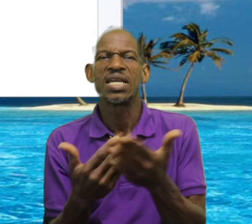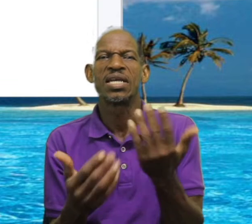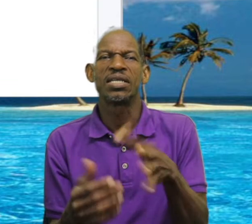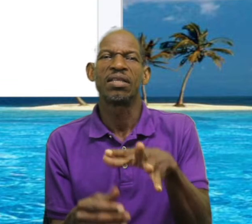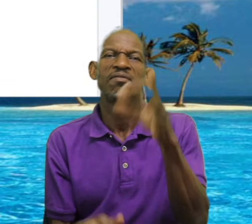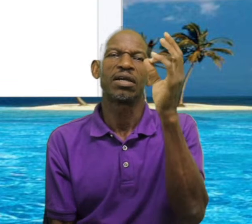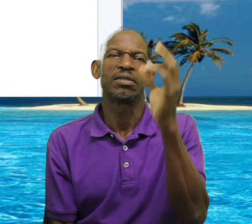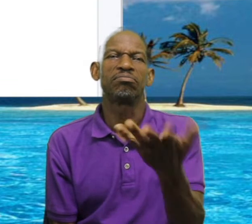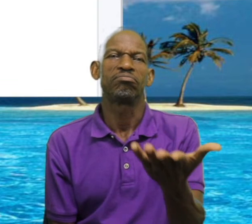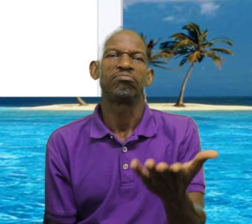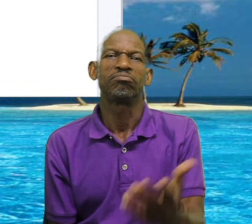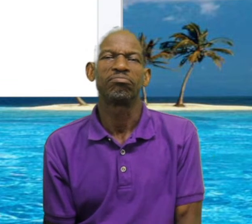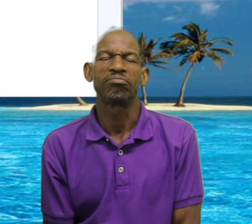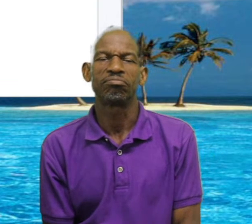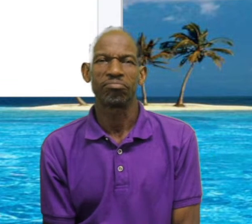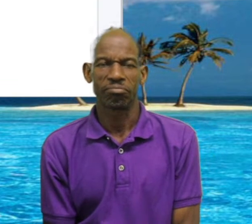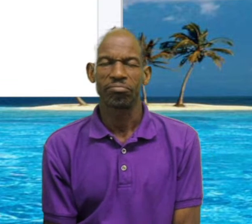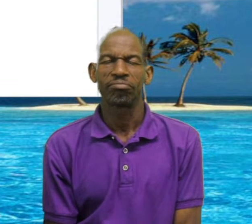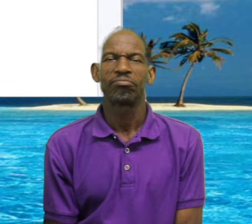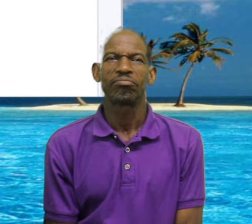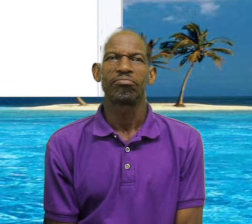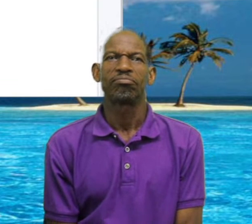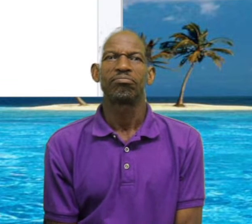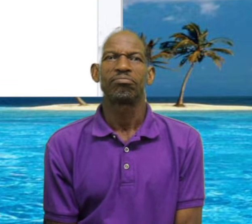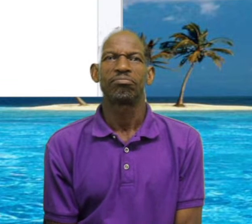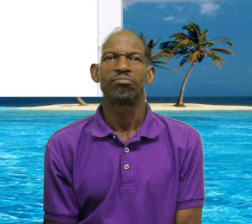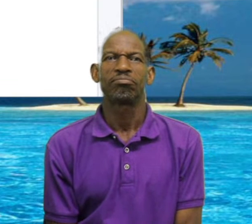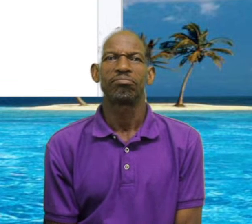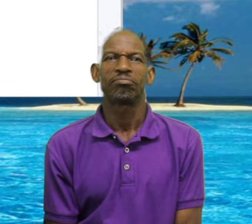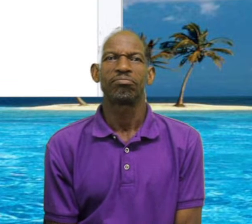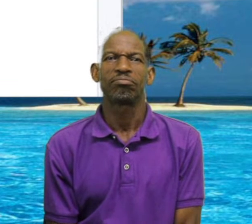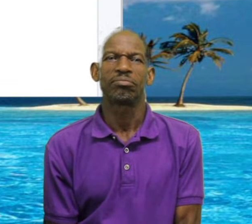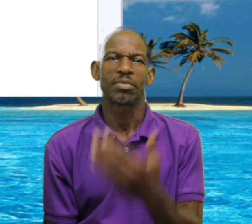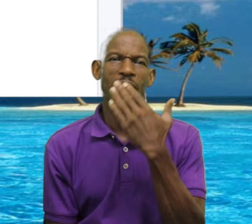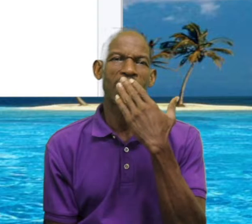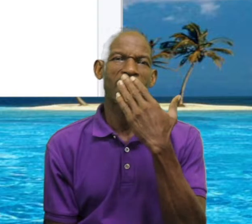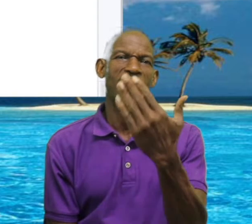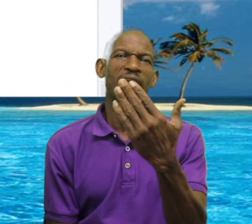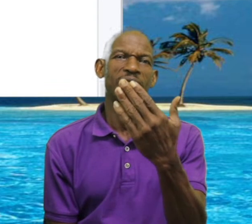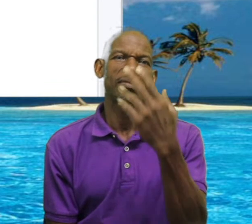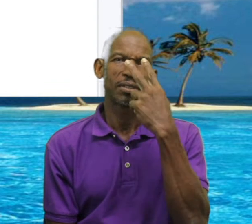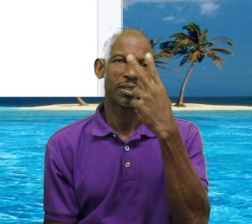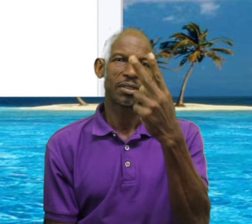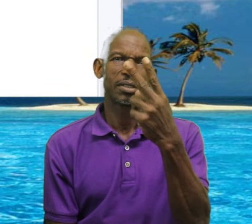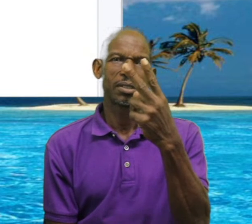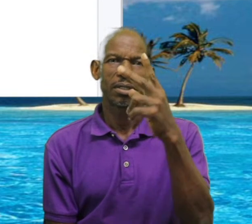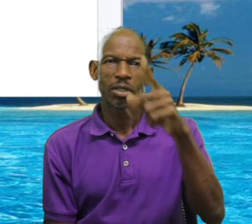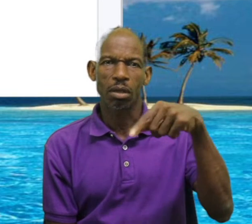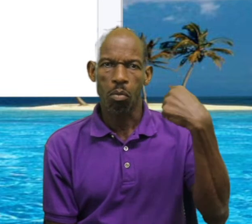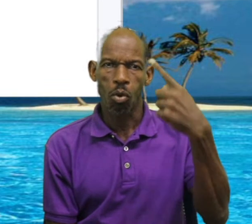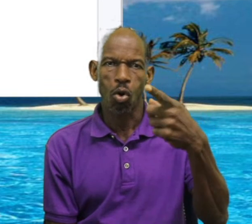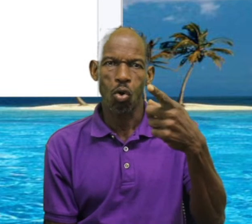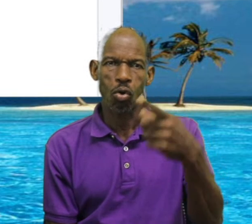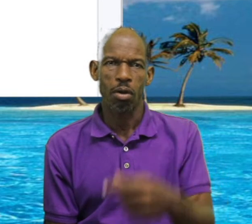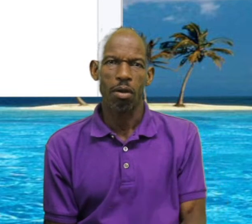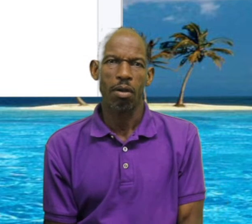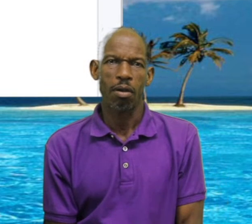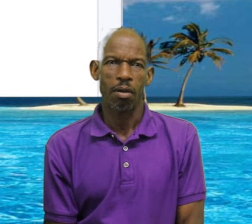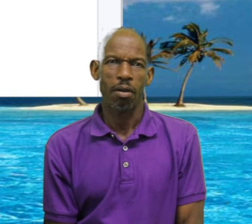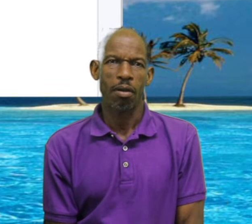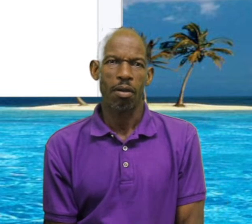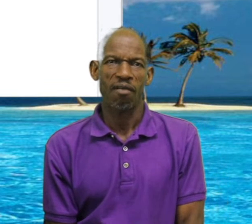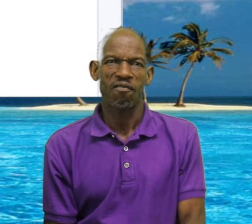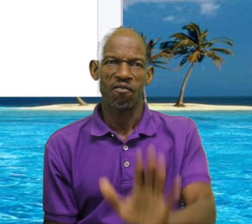but right there, deafpioneers.com. So thank you and see you all. Next week, please go out, send your